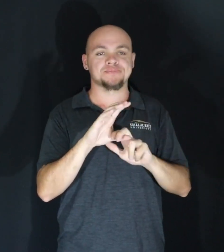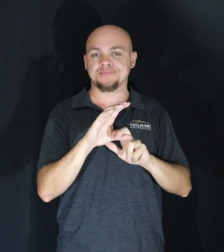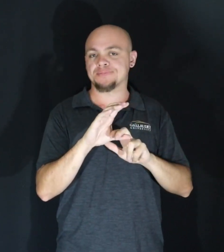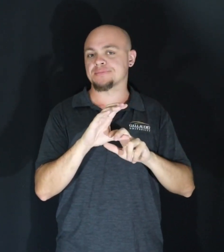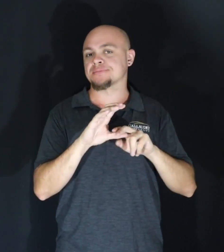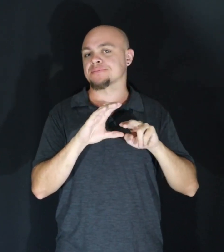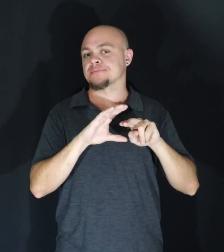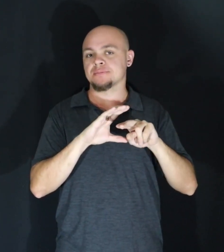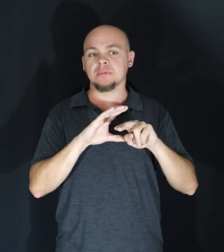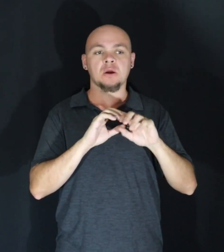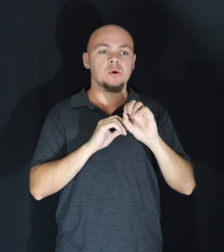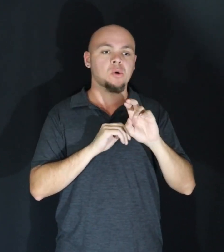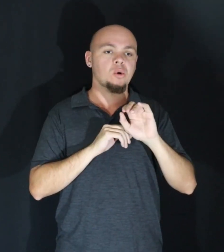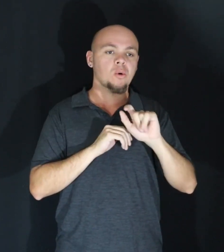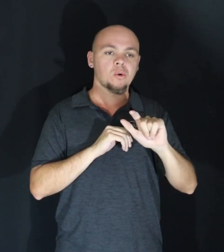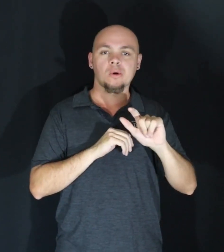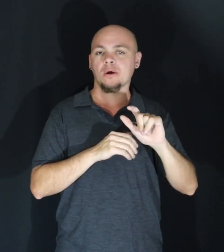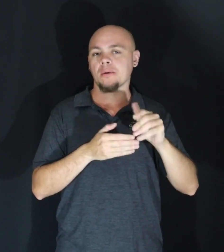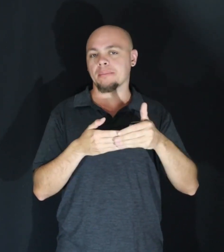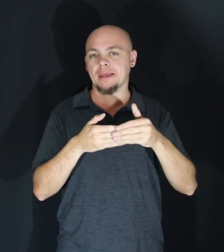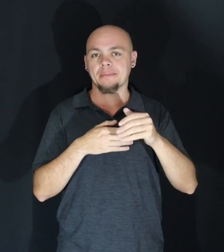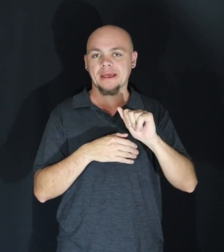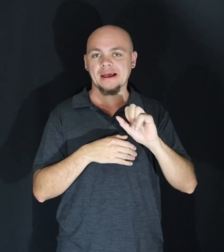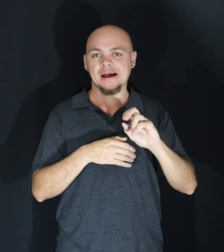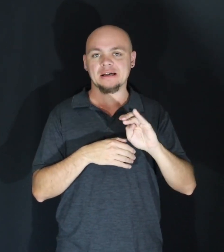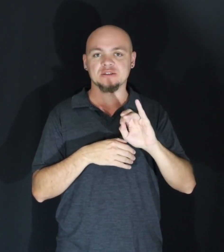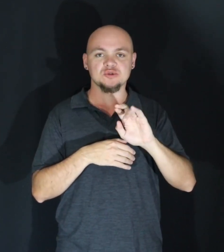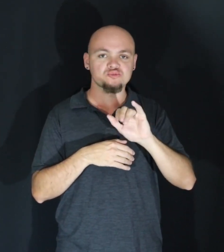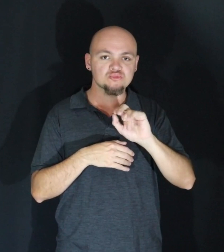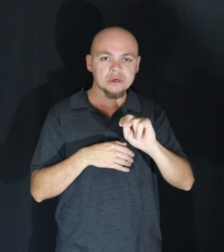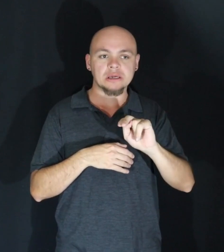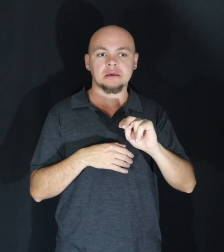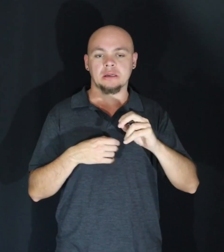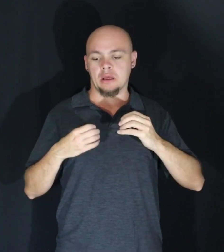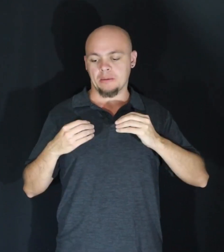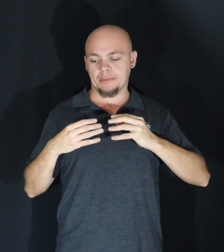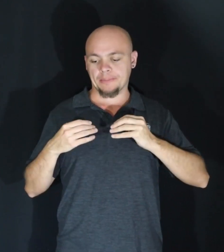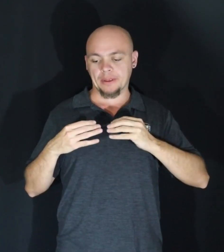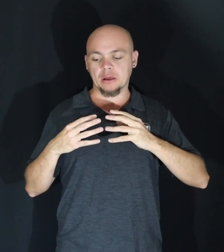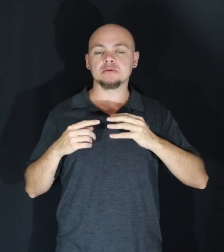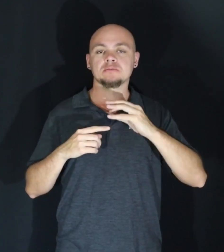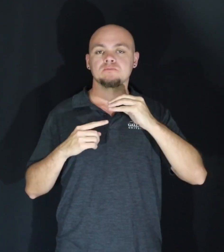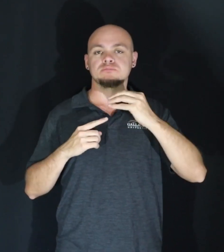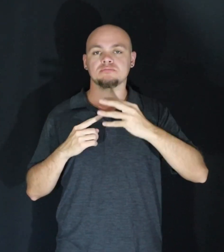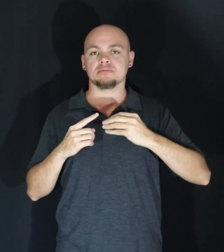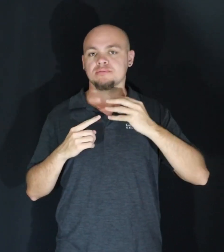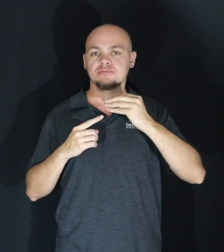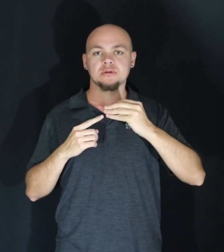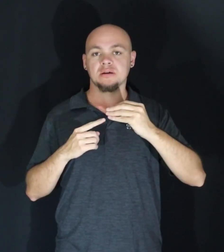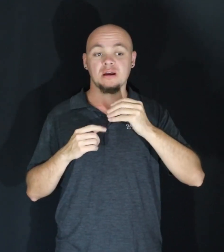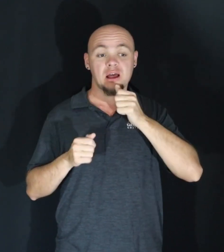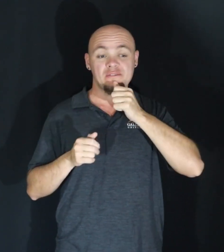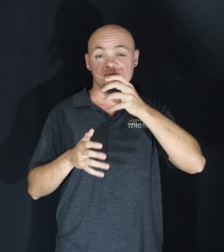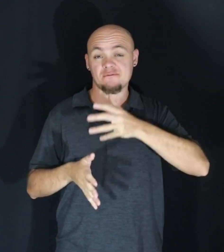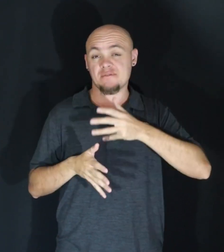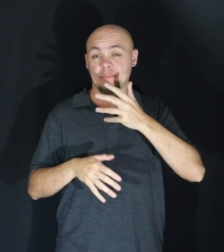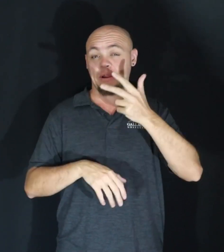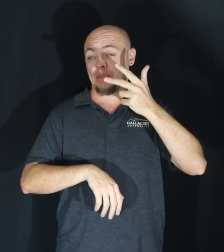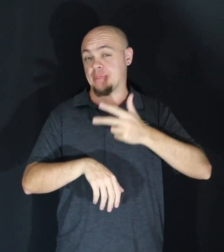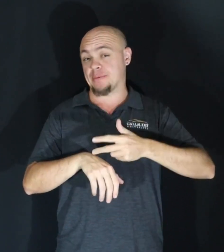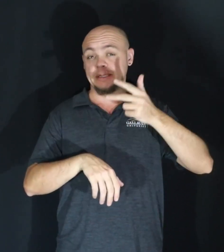oral baby aspirin, IV catheter, electrocardiogram, off to the hospital we go. I vomited 3 times